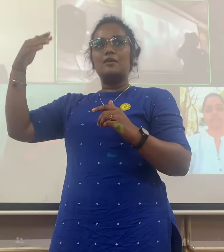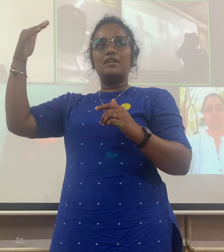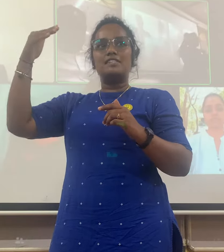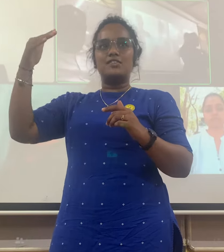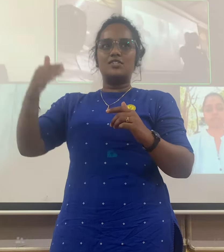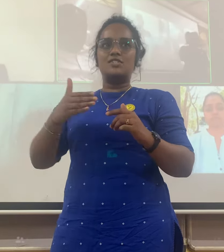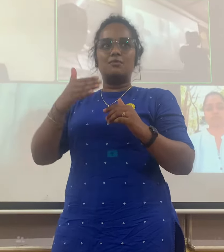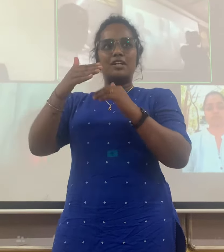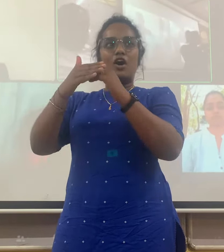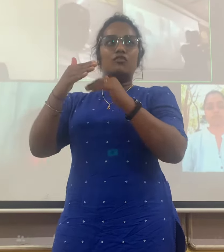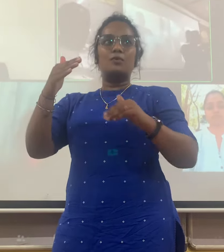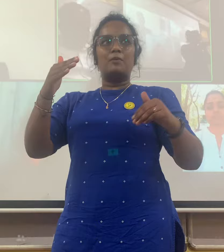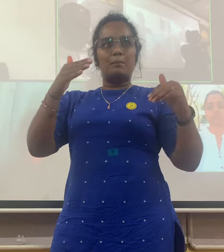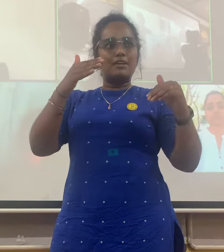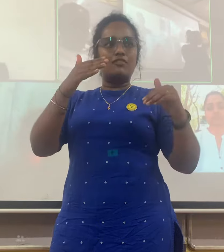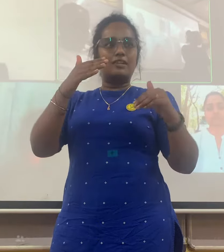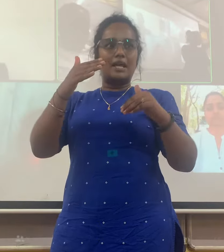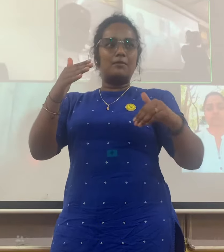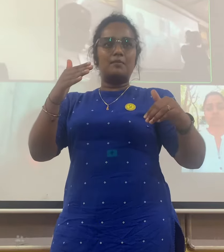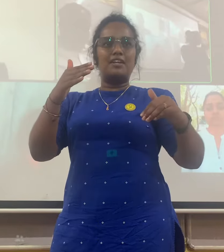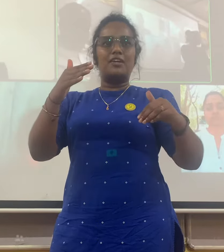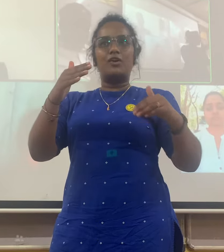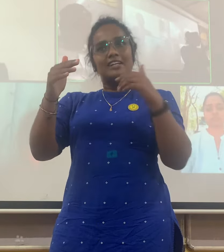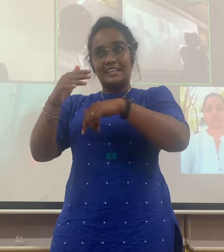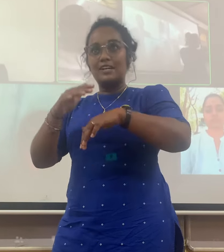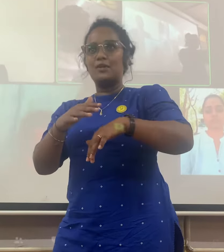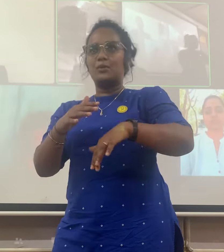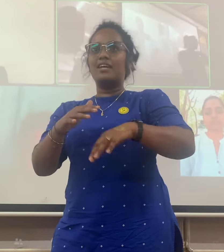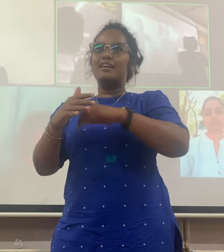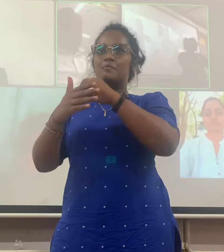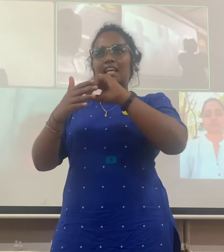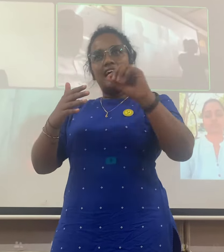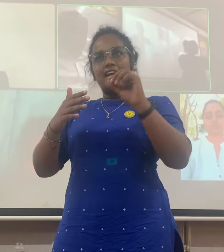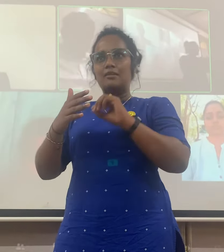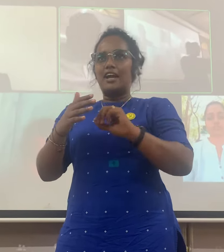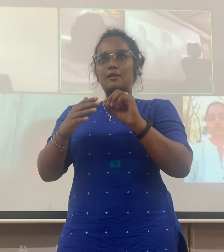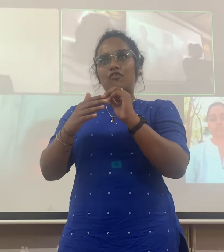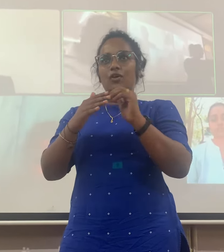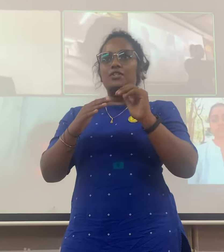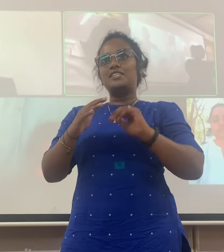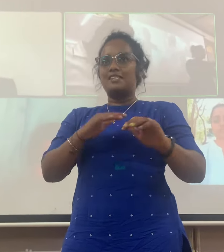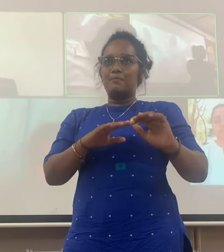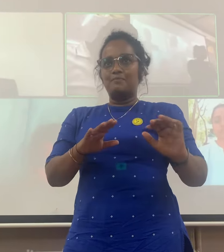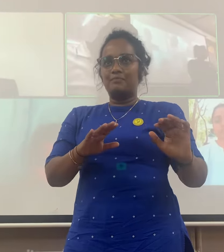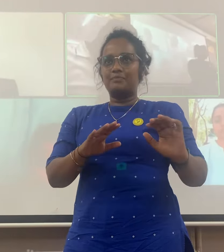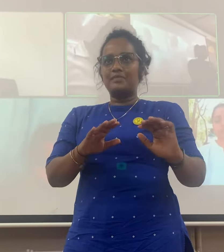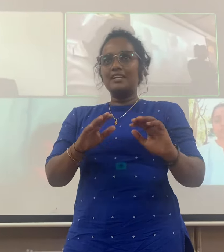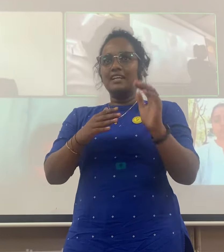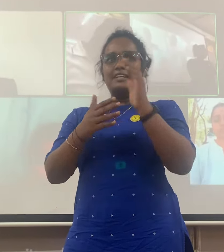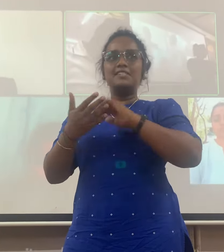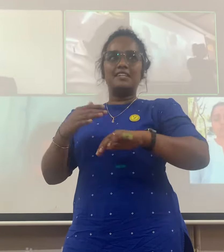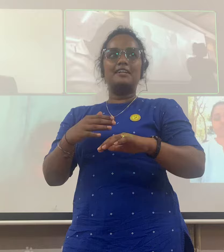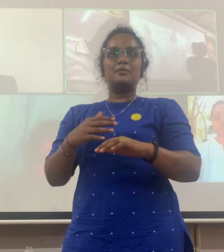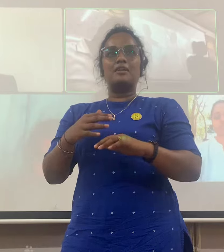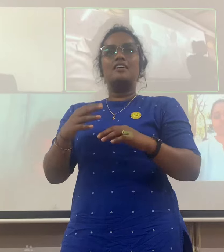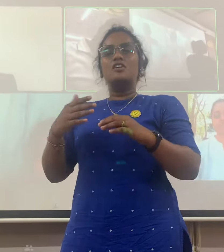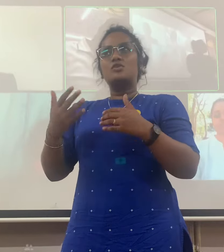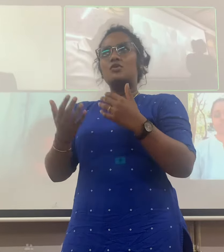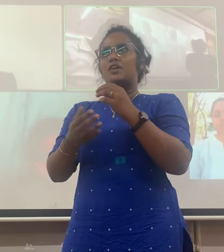he suggested me how to prepare for timetable and all. Till today, I'll follow the same. It is there in me. So each